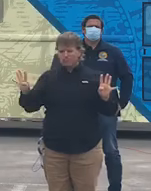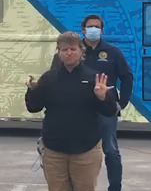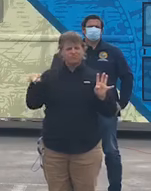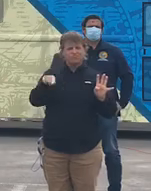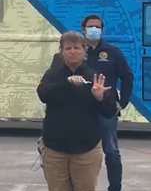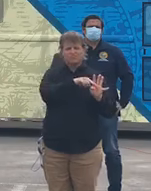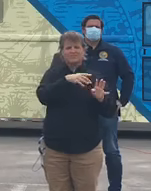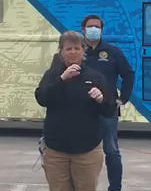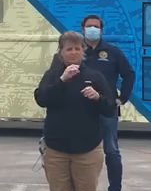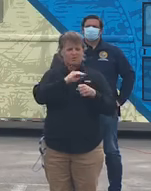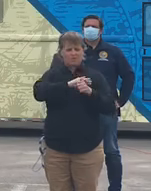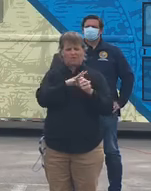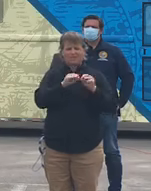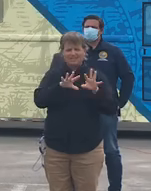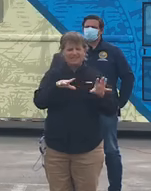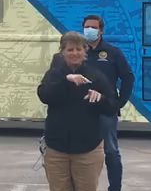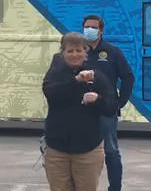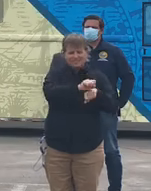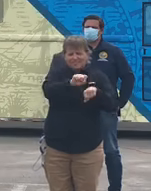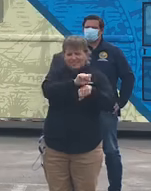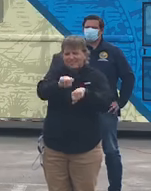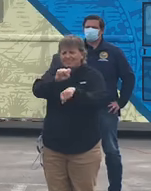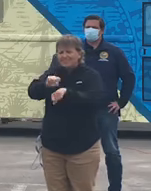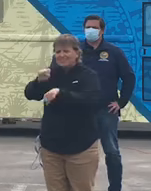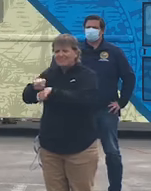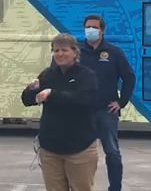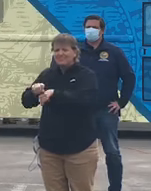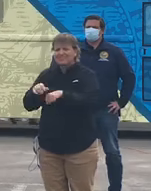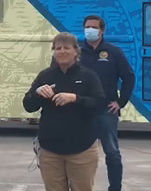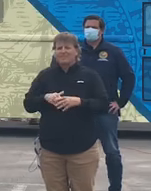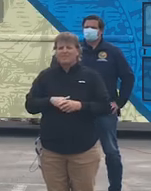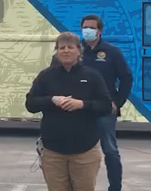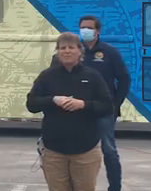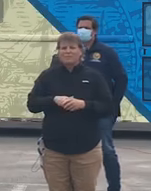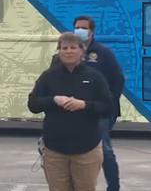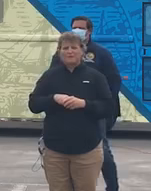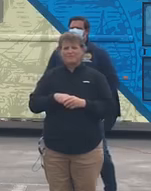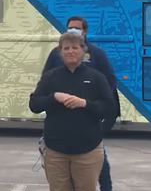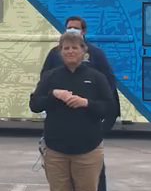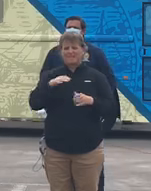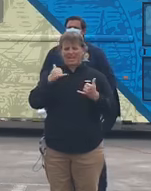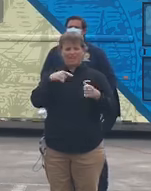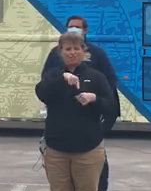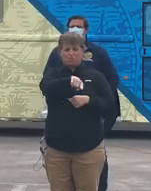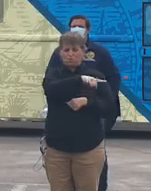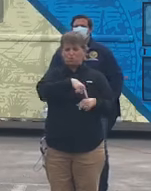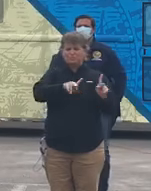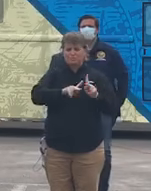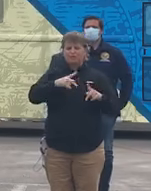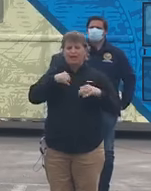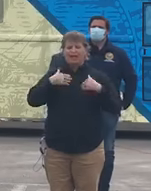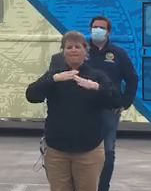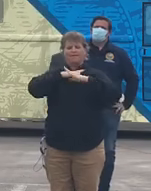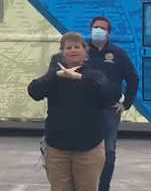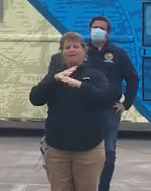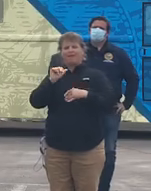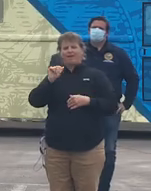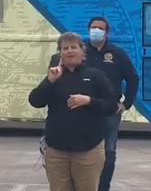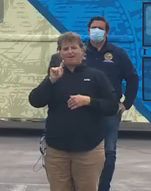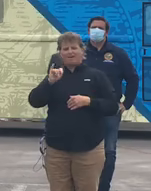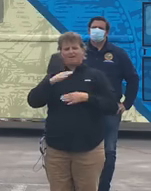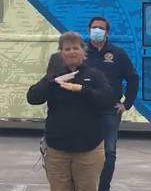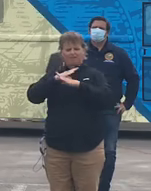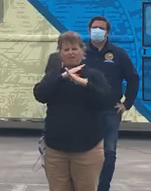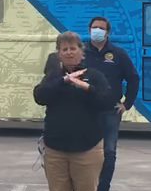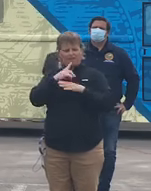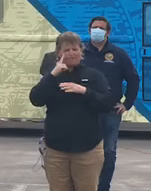COVID-19. The test that we are using right now measures antibodies against COVID-19. It measures 2 antibodies,